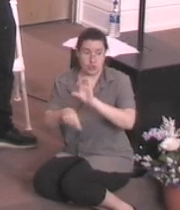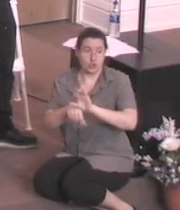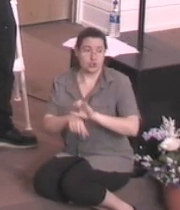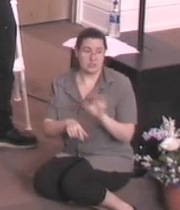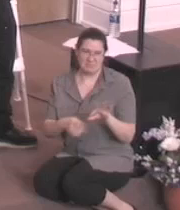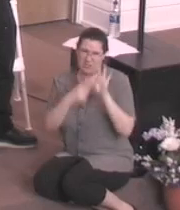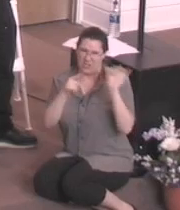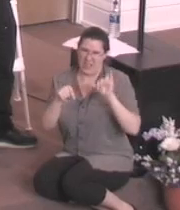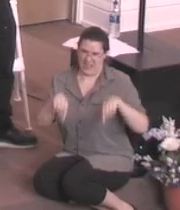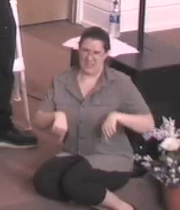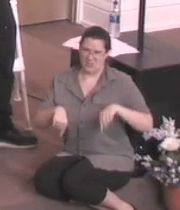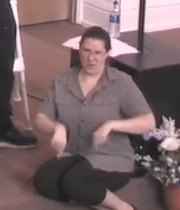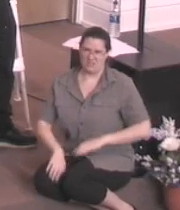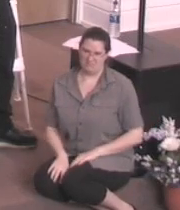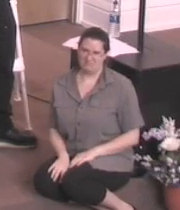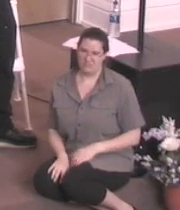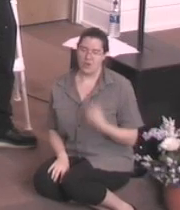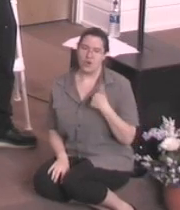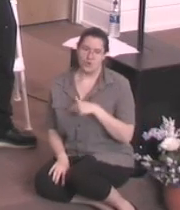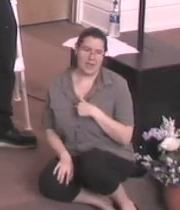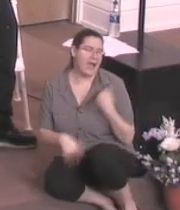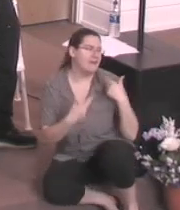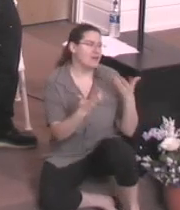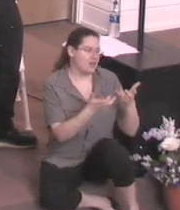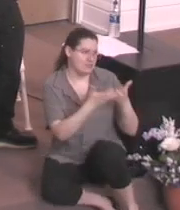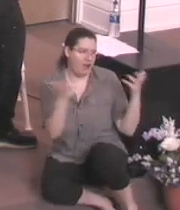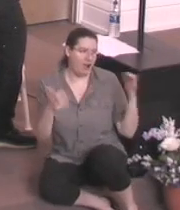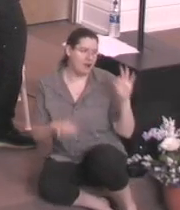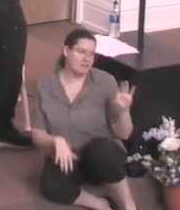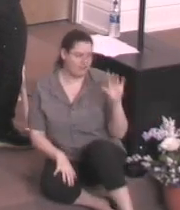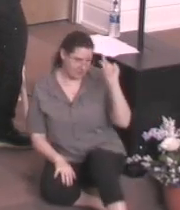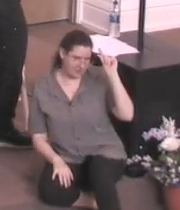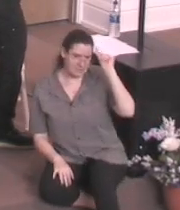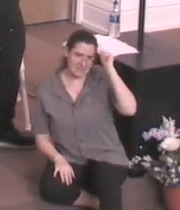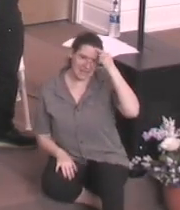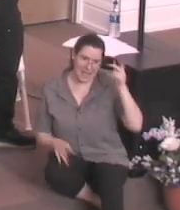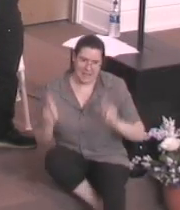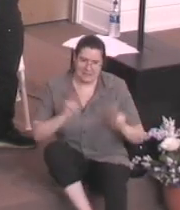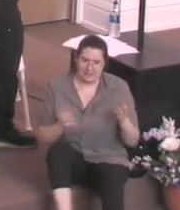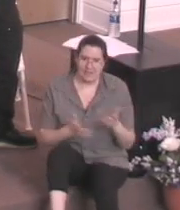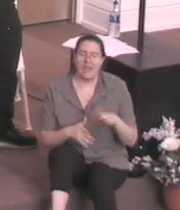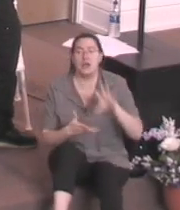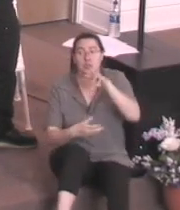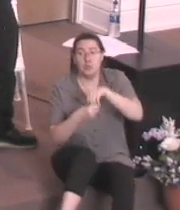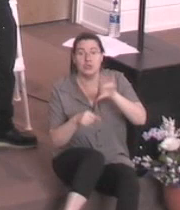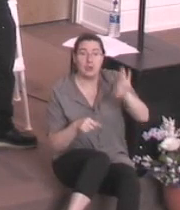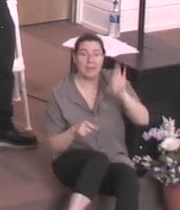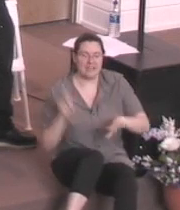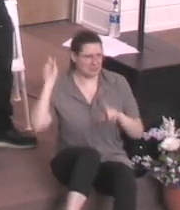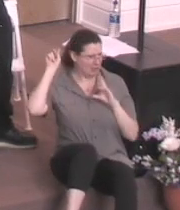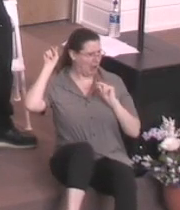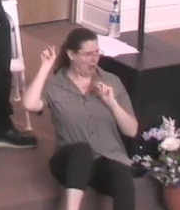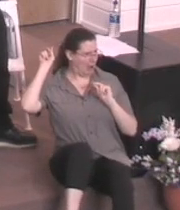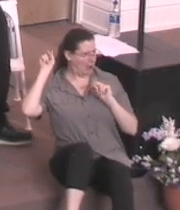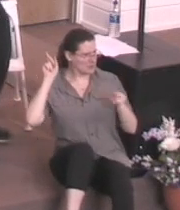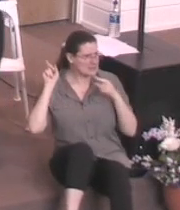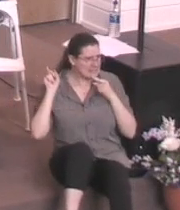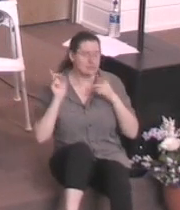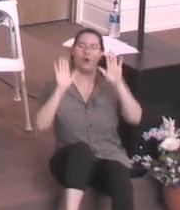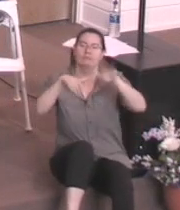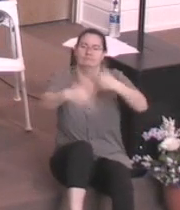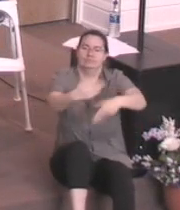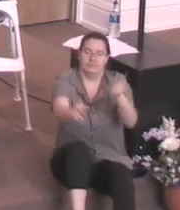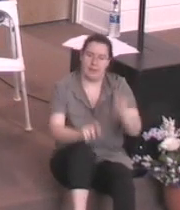Especially not this one. We got a bunch of meatheads in this one, including your pastor. Oh, no. Are you serious? Okay, I got to go